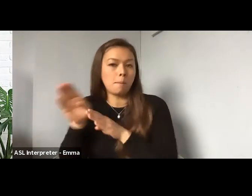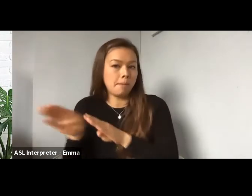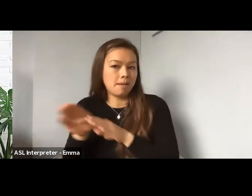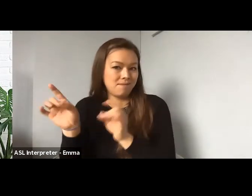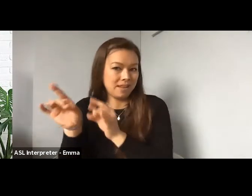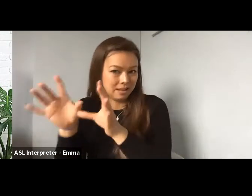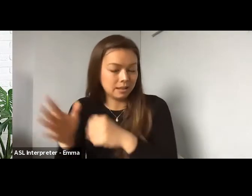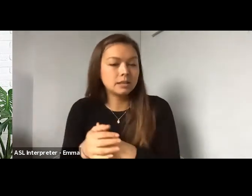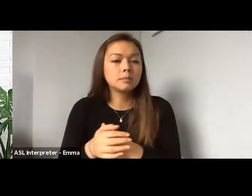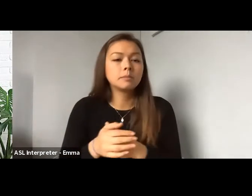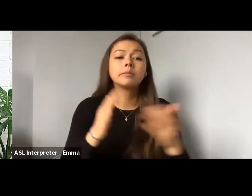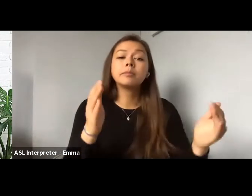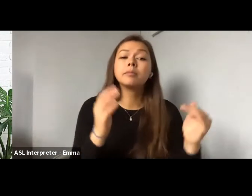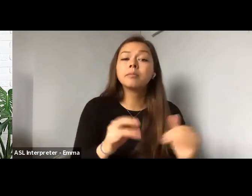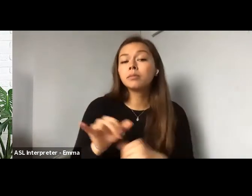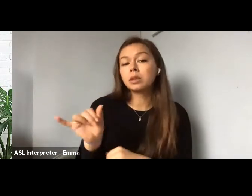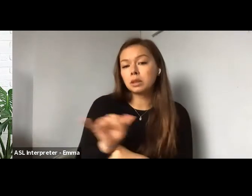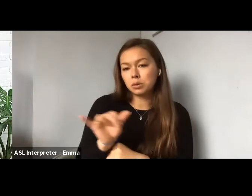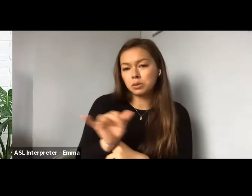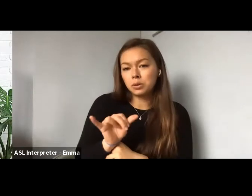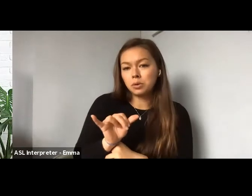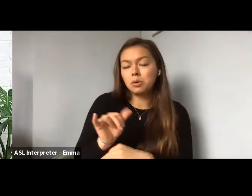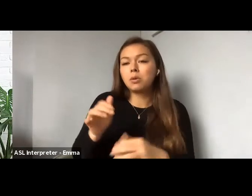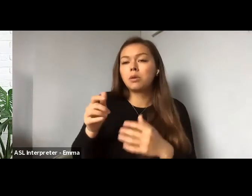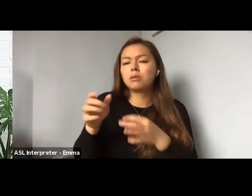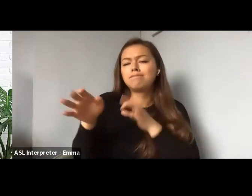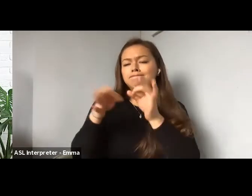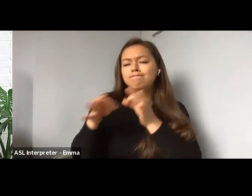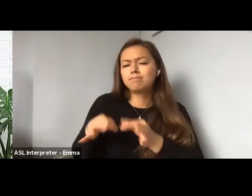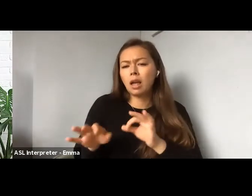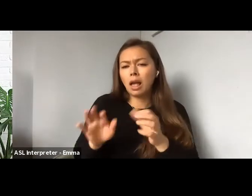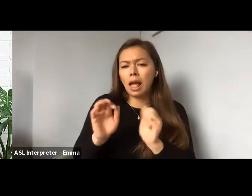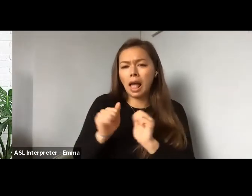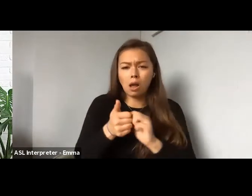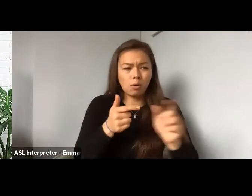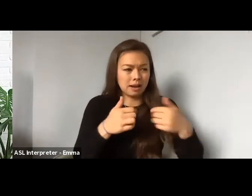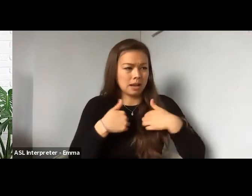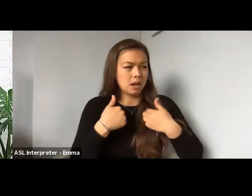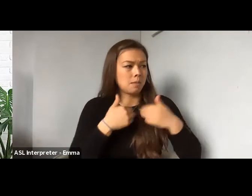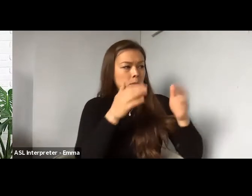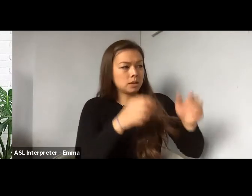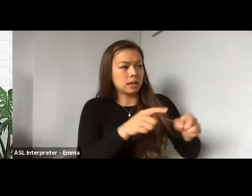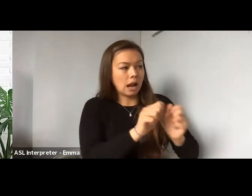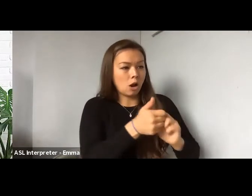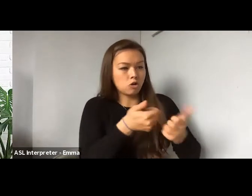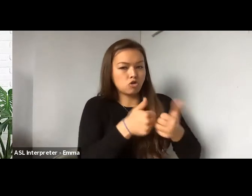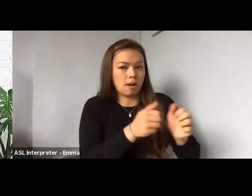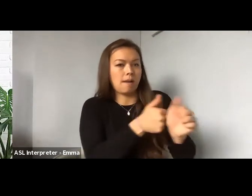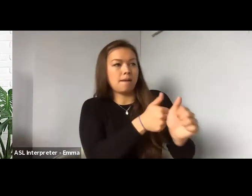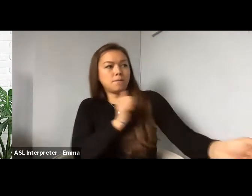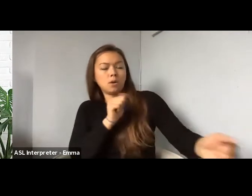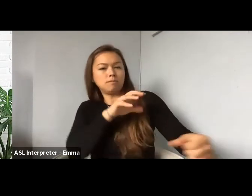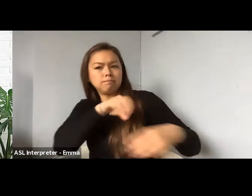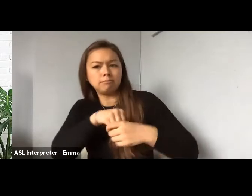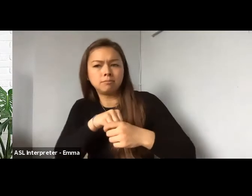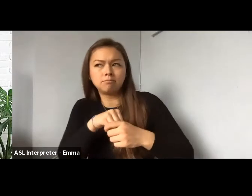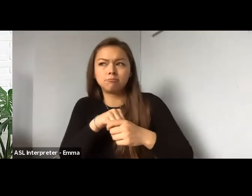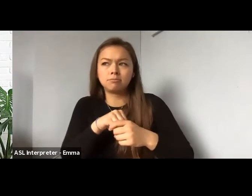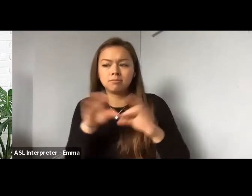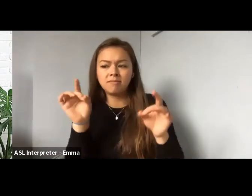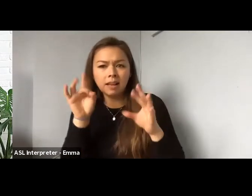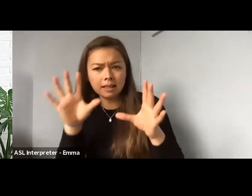young person to not potentially be engaging in the dating violence. So closeness to